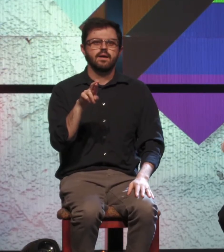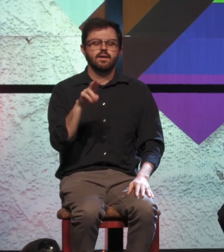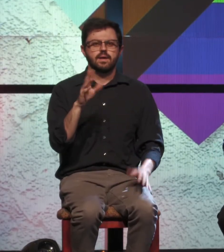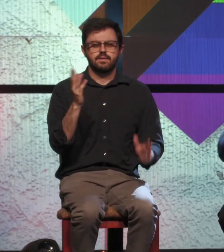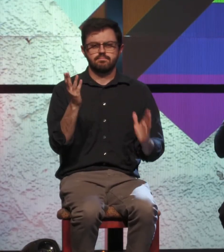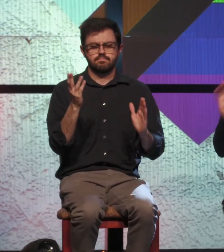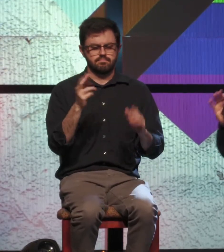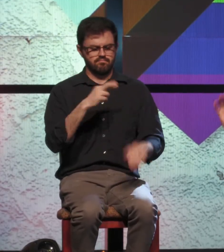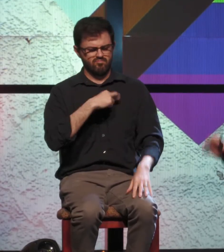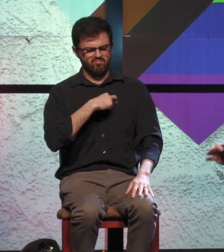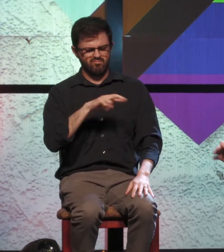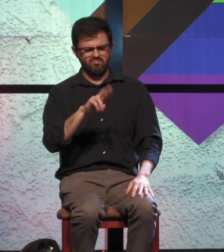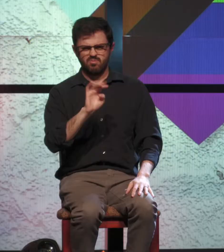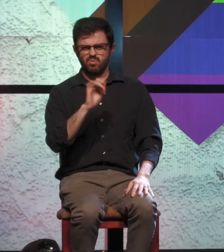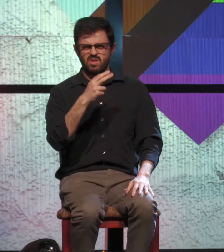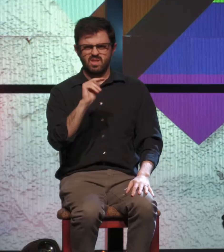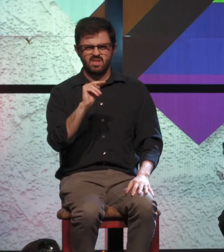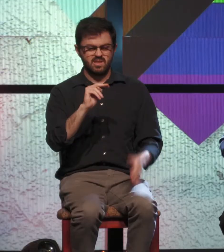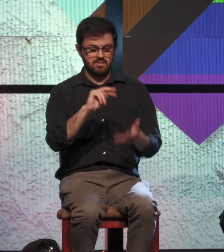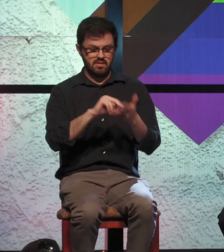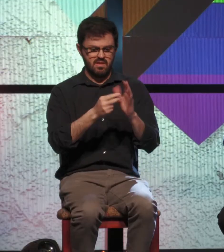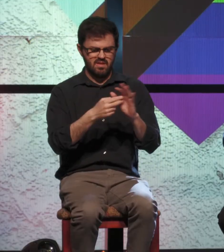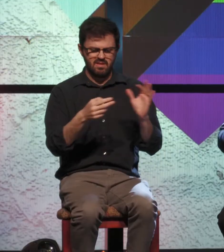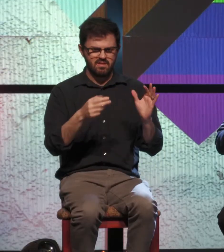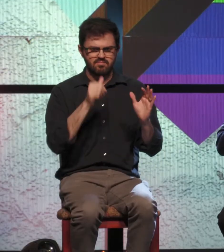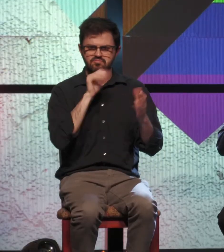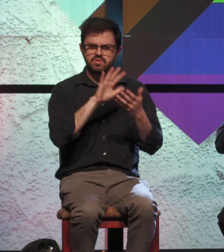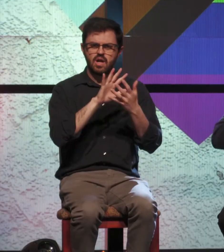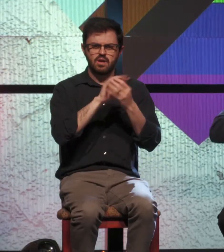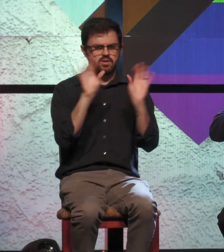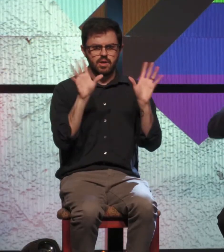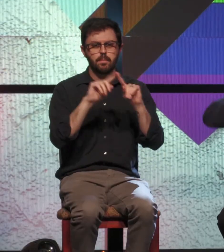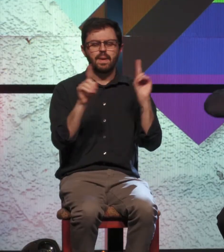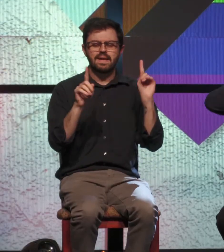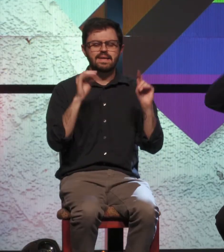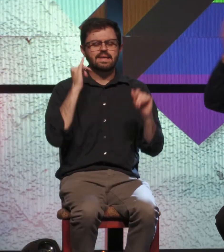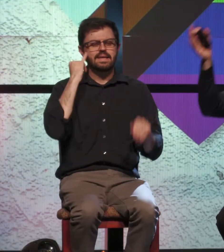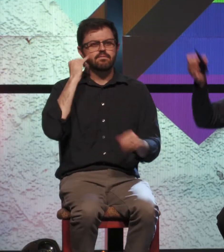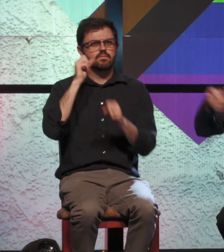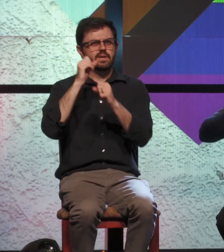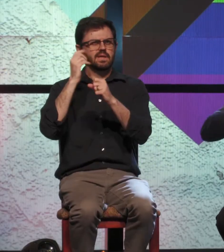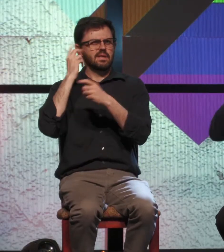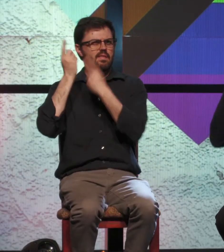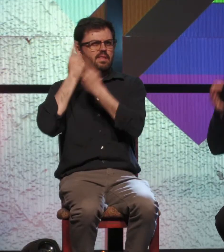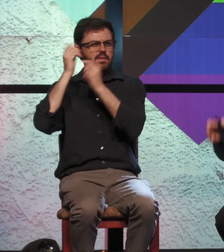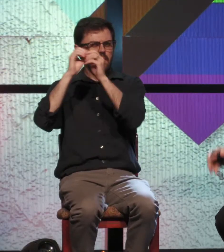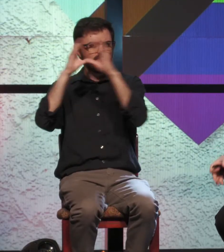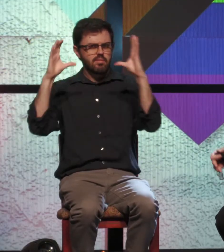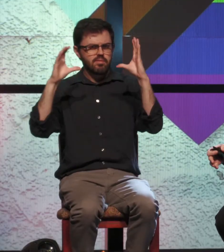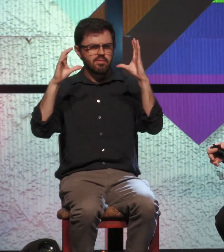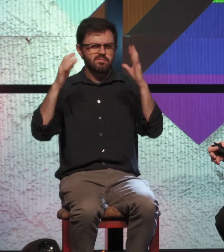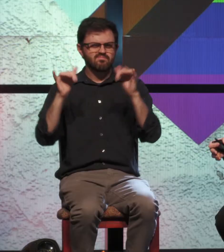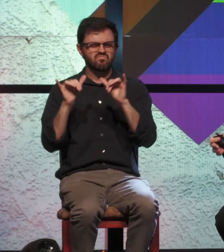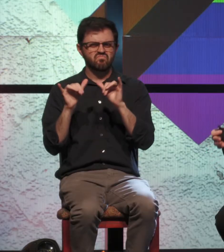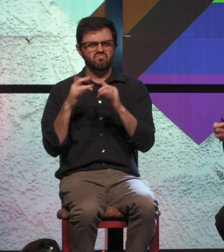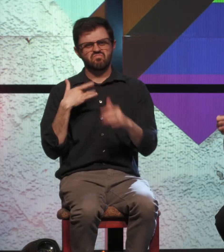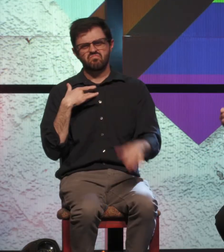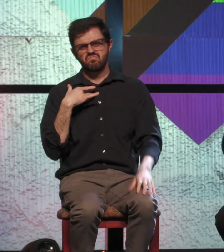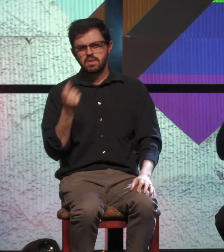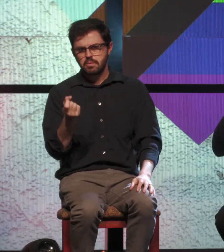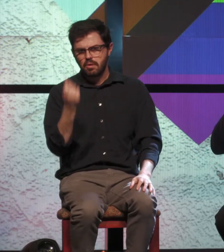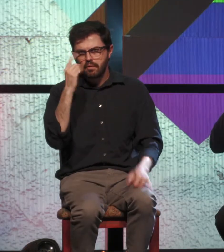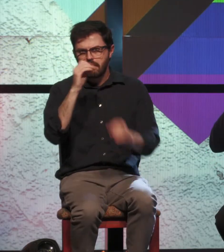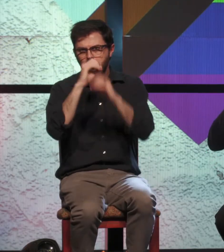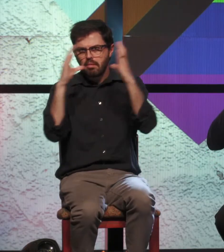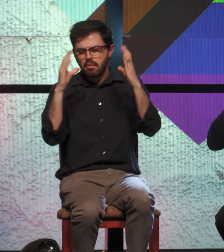define religion is very, very tricky. But if we think about the religion in kind of like the common way we would,